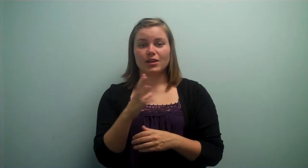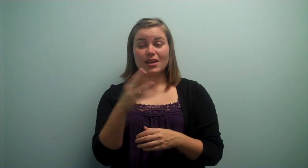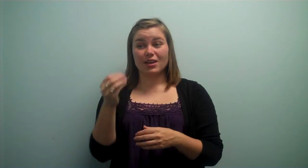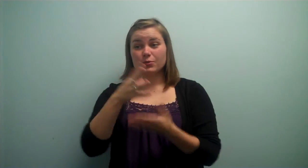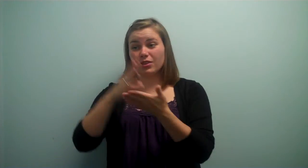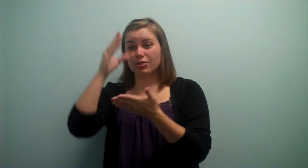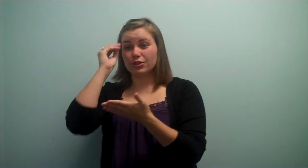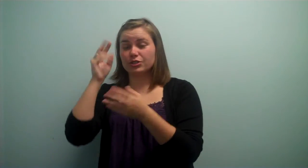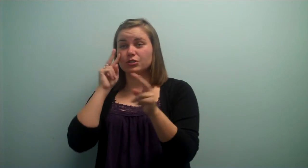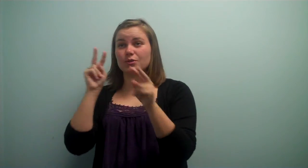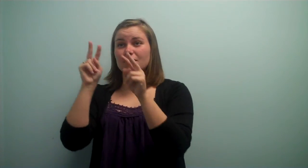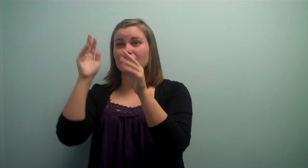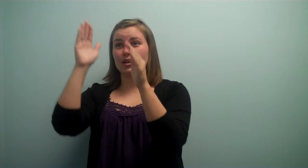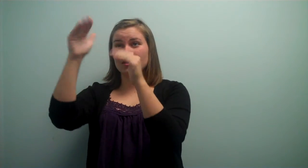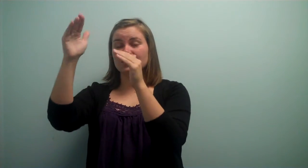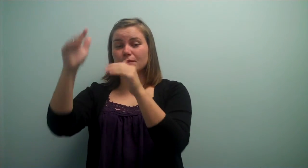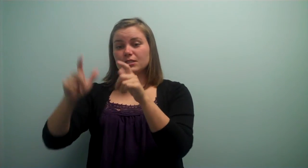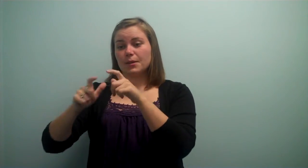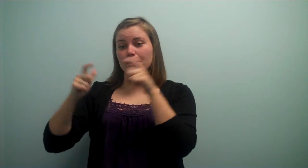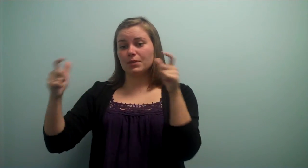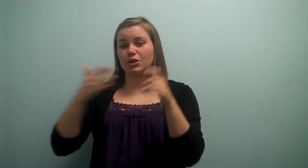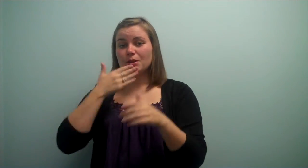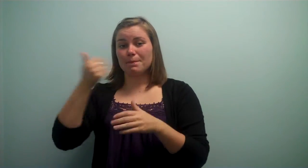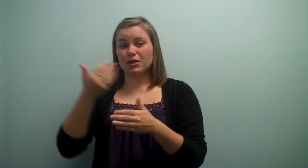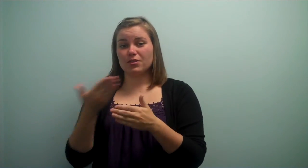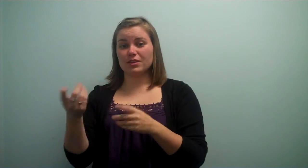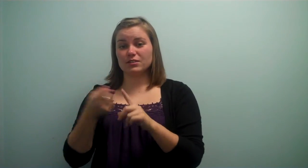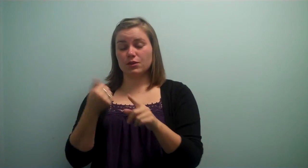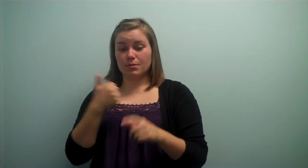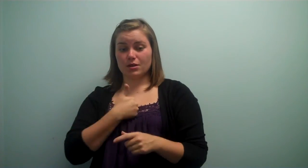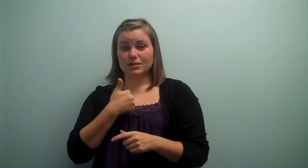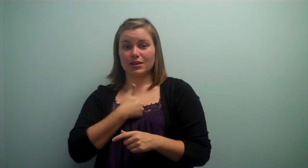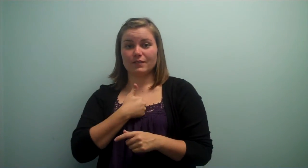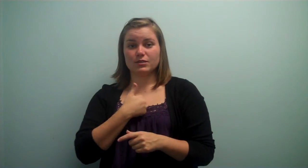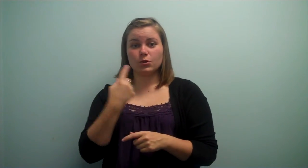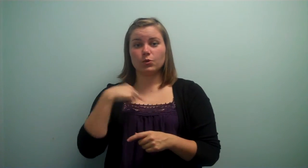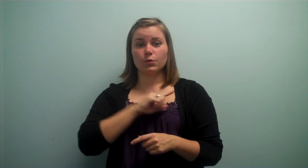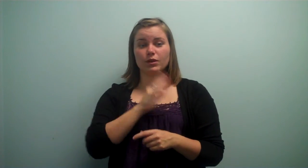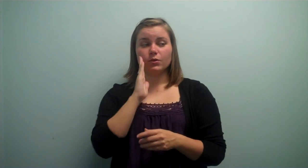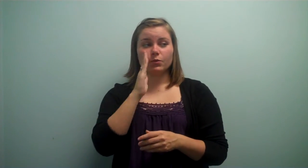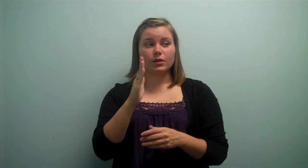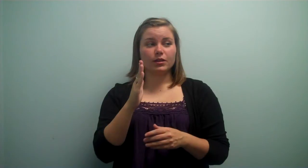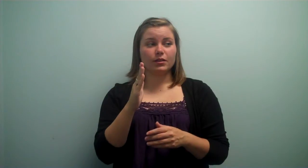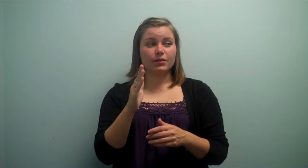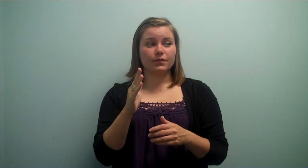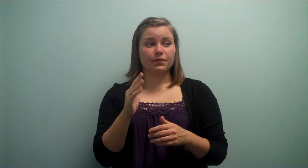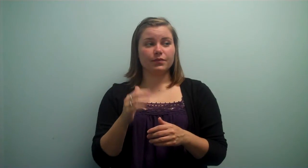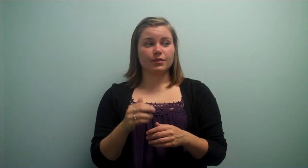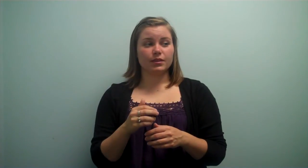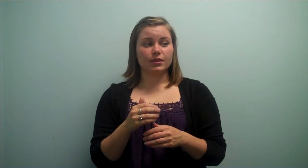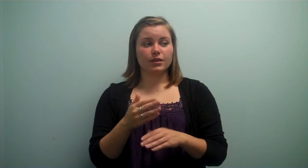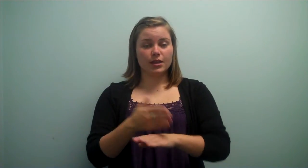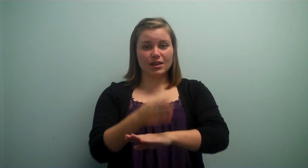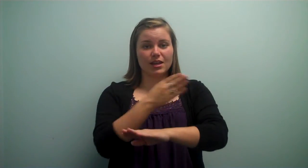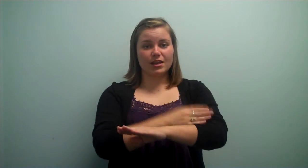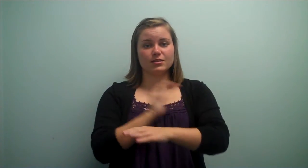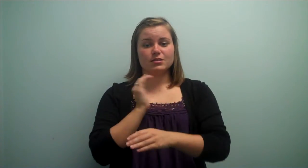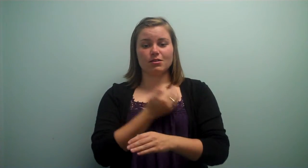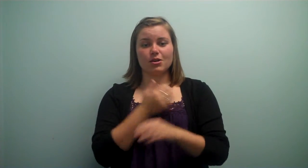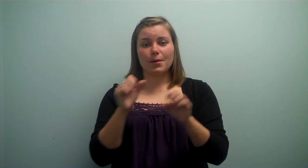to expect bigger and better things of ourselves, we will enhance our ability to live more fully with